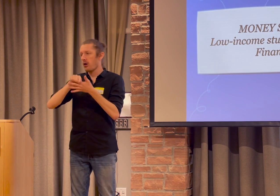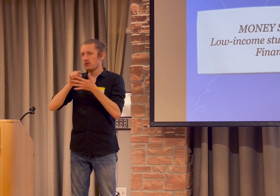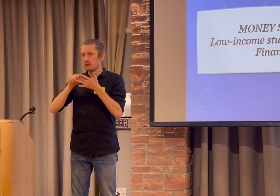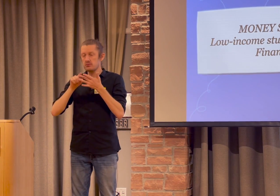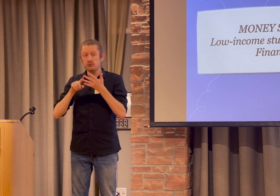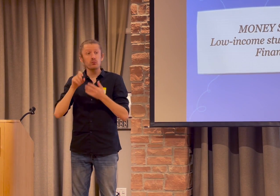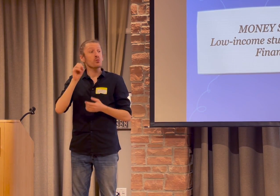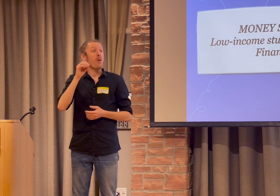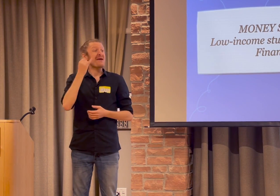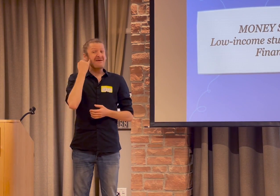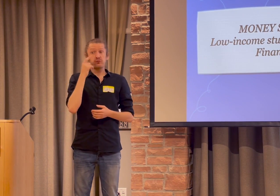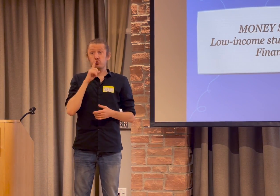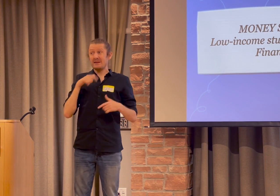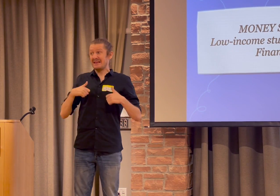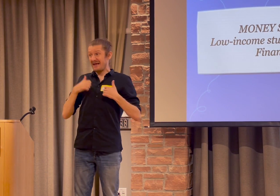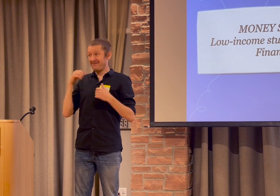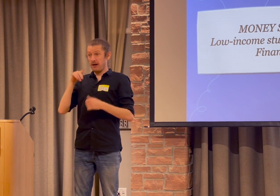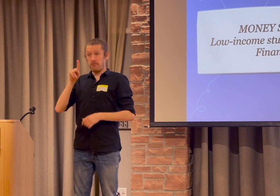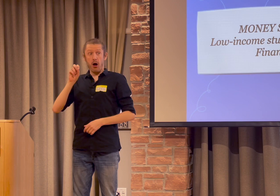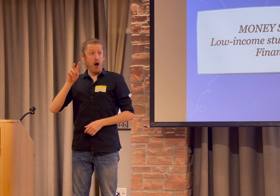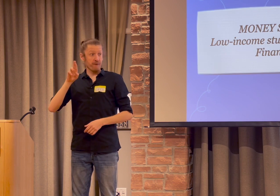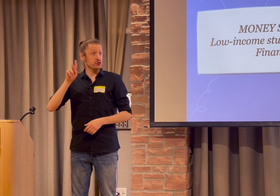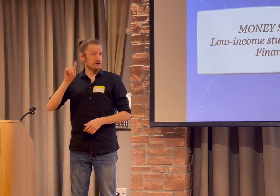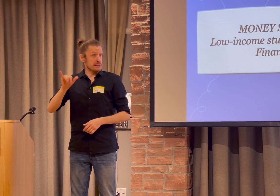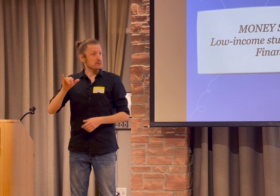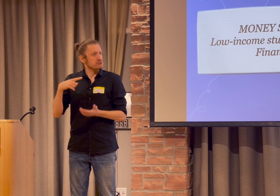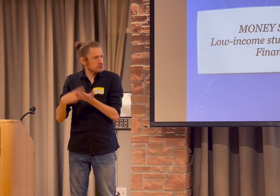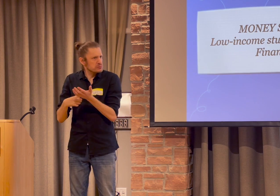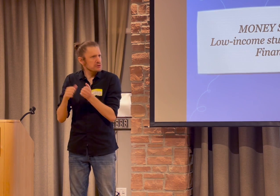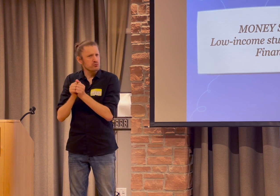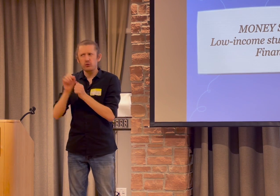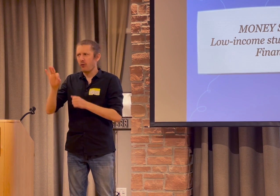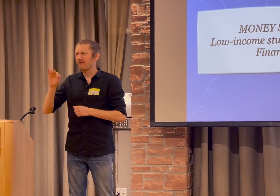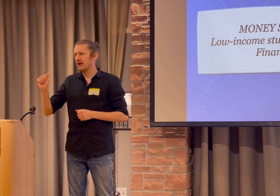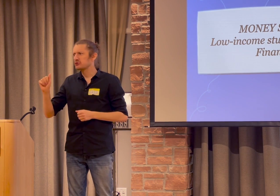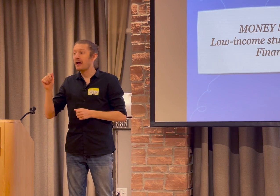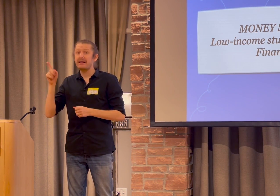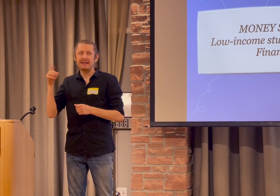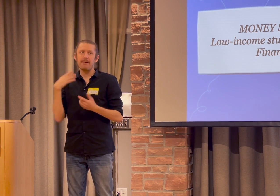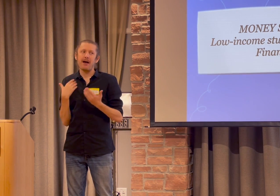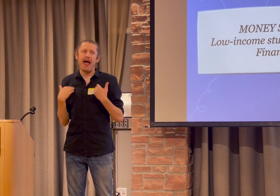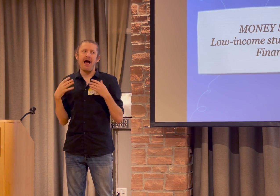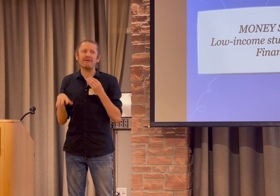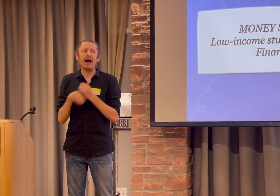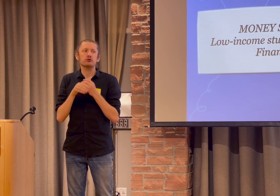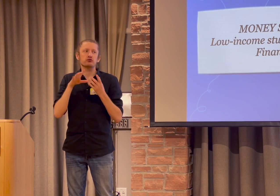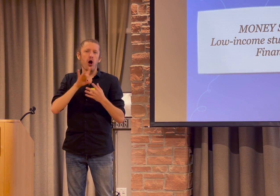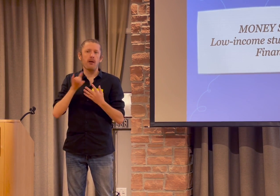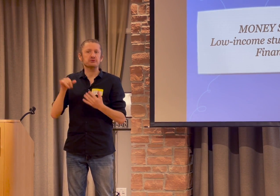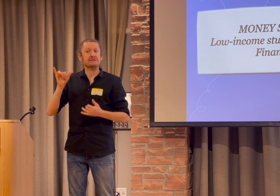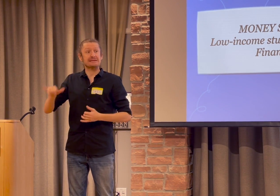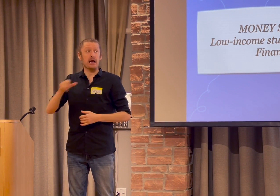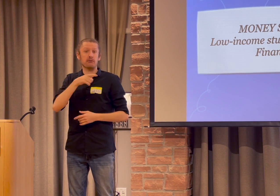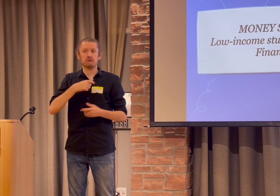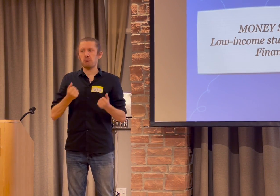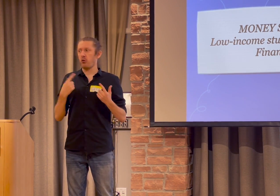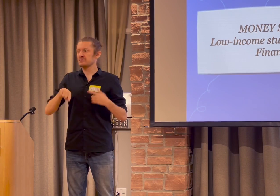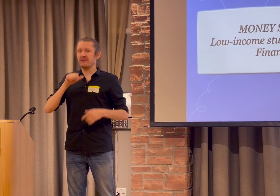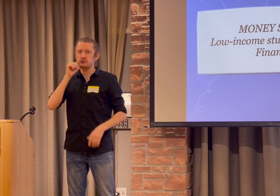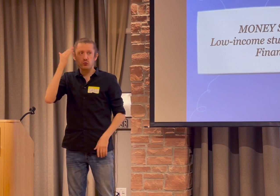They can do a tuition waiver, they can add extra scholarships for you if you are living in poverty. That is something to let